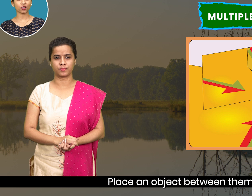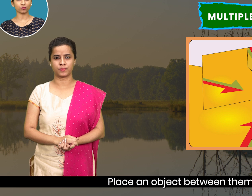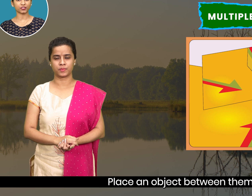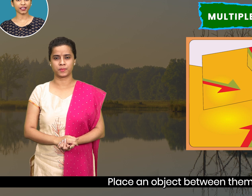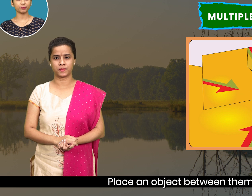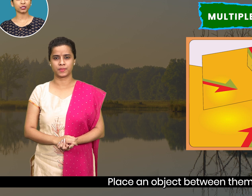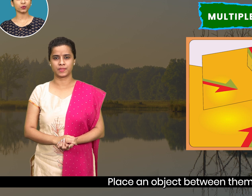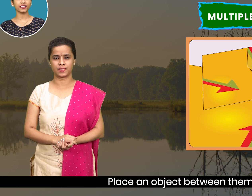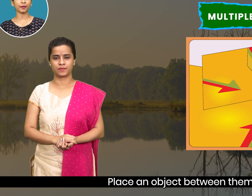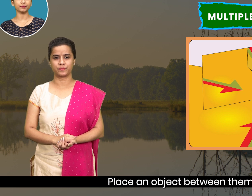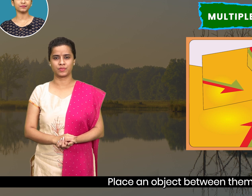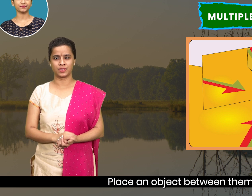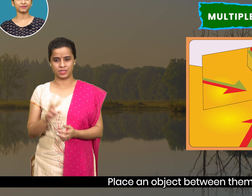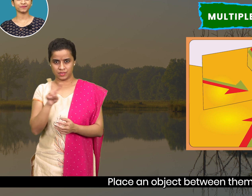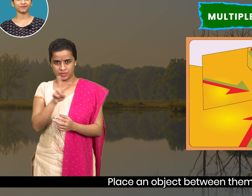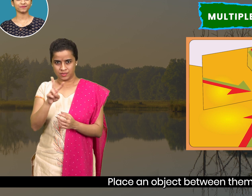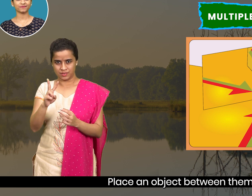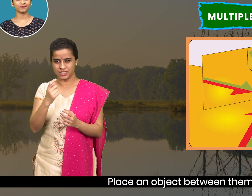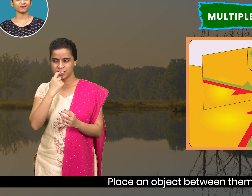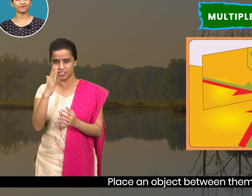Place an object between them.